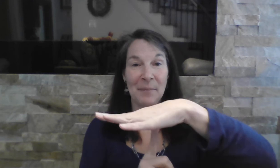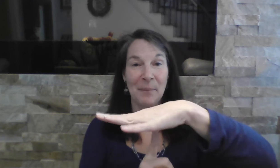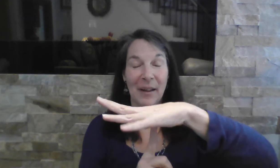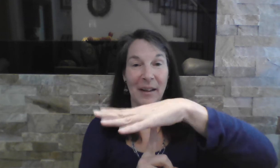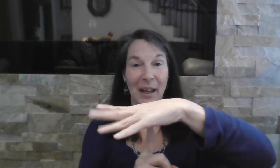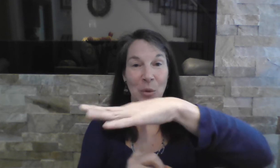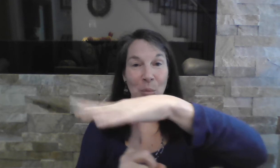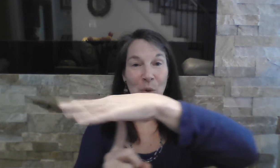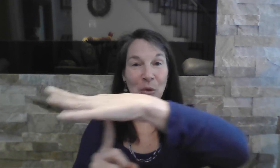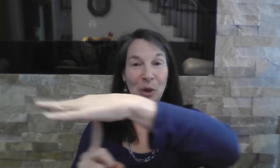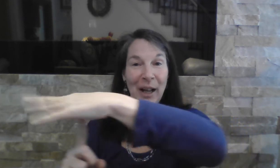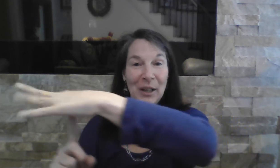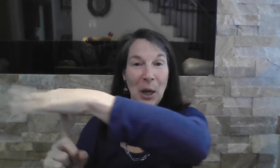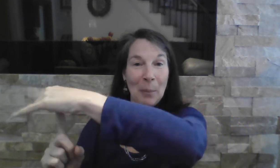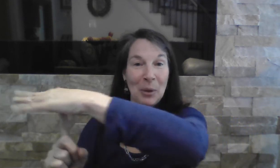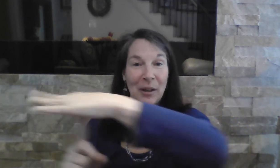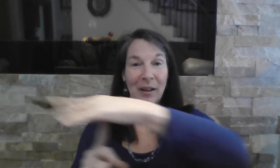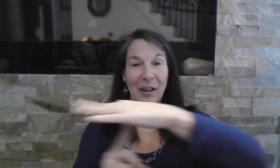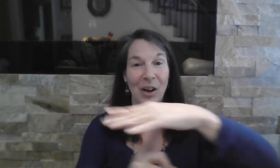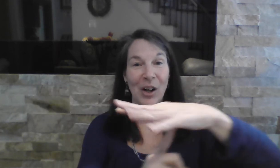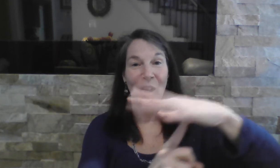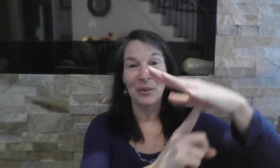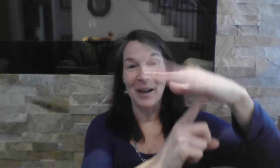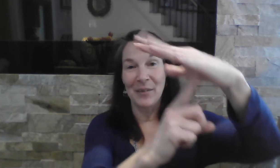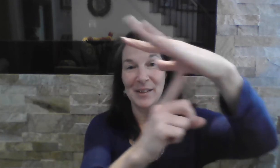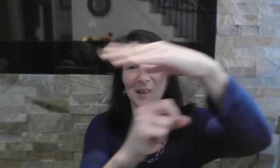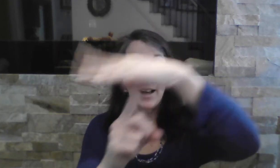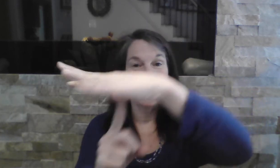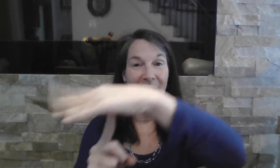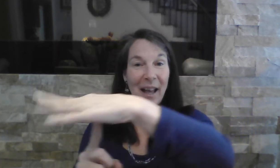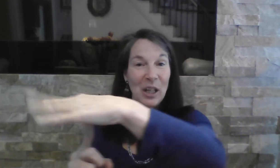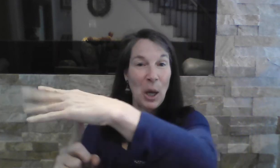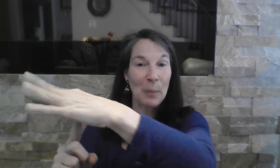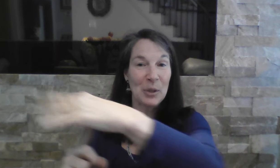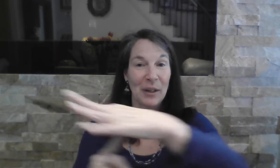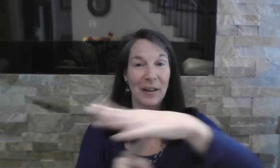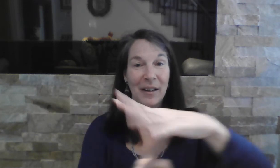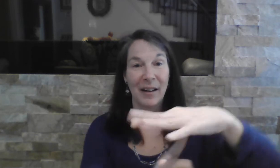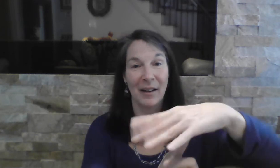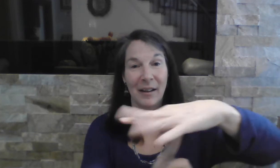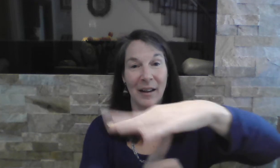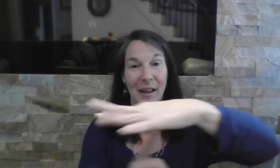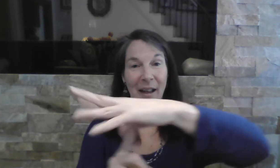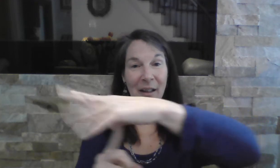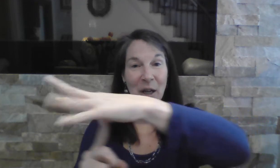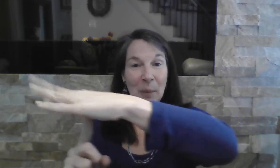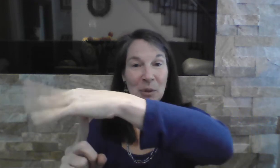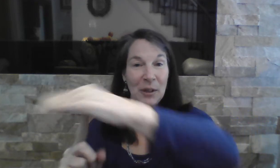and you move your helicopter all around the sky. Helicopter. Helicopter.